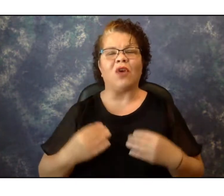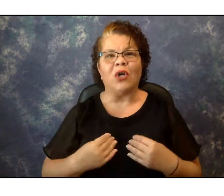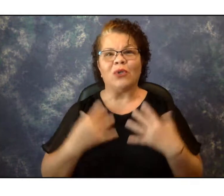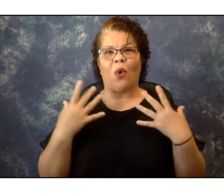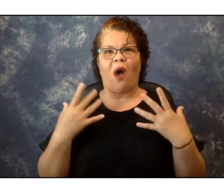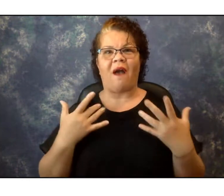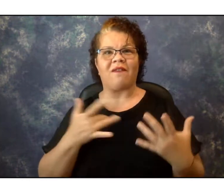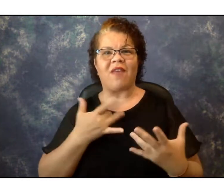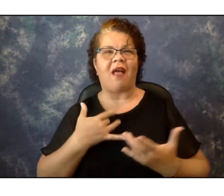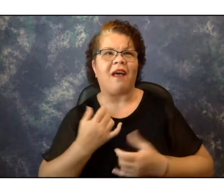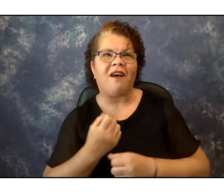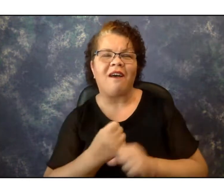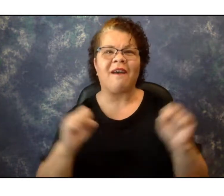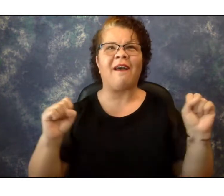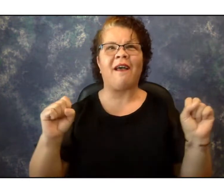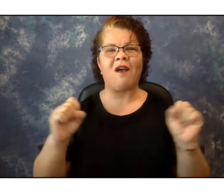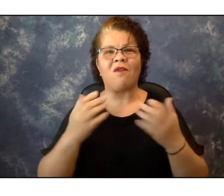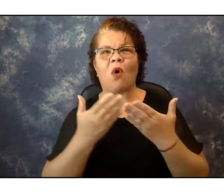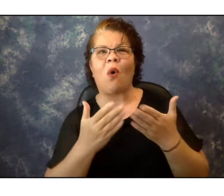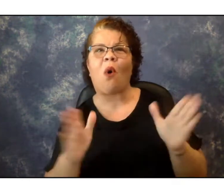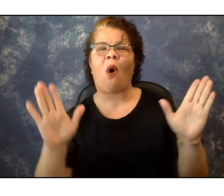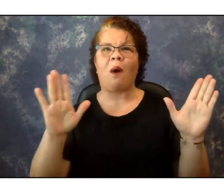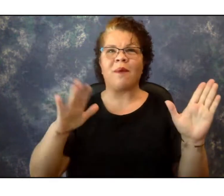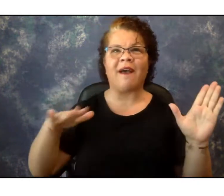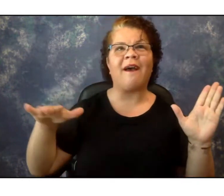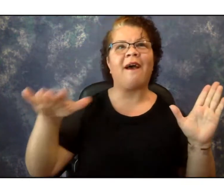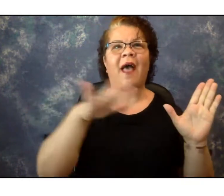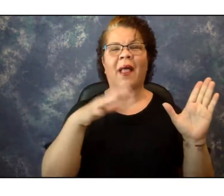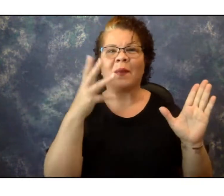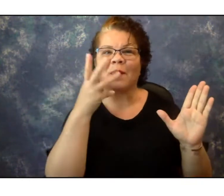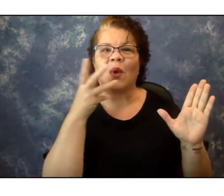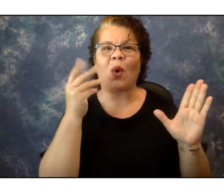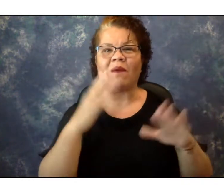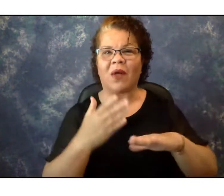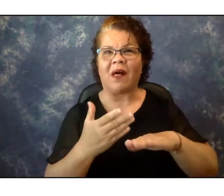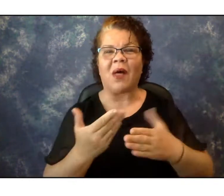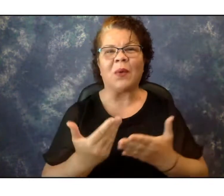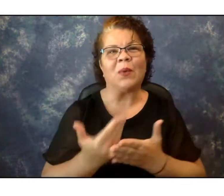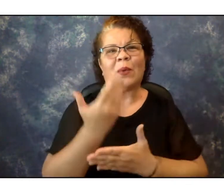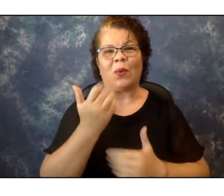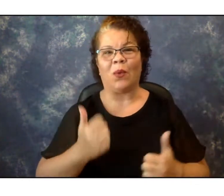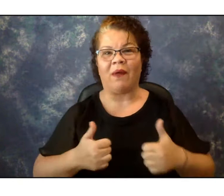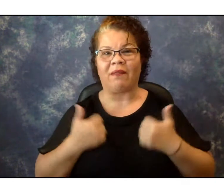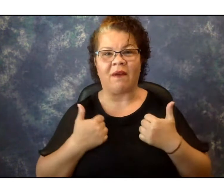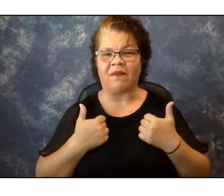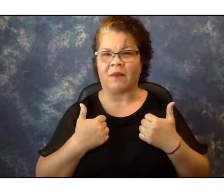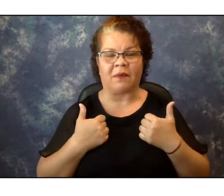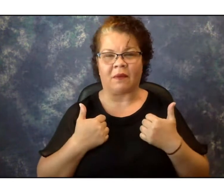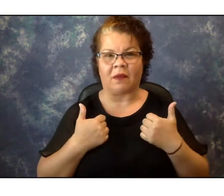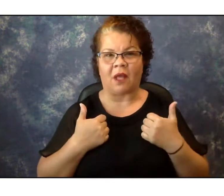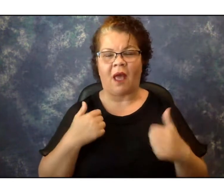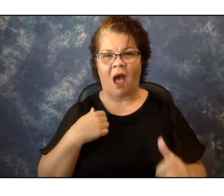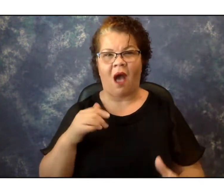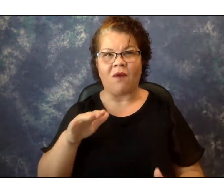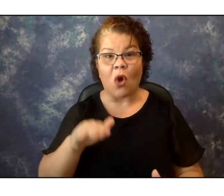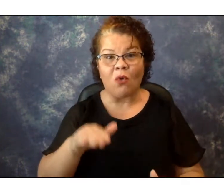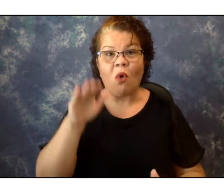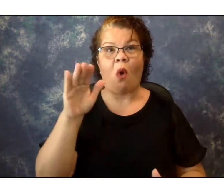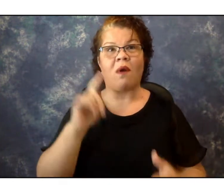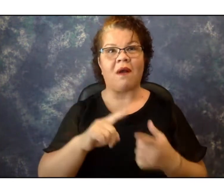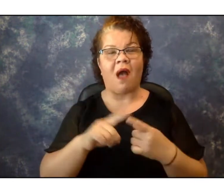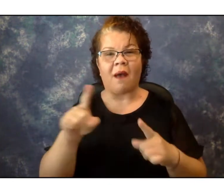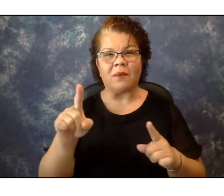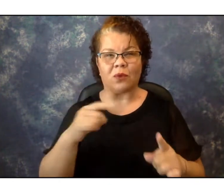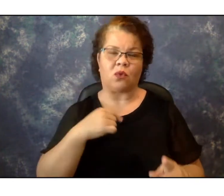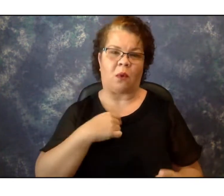the open spaces and the beauty. And, growing up going to a landscape like, in my case,